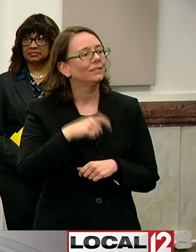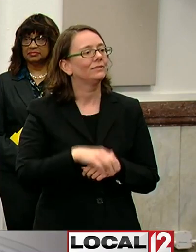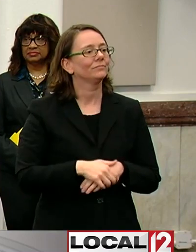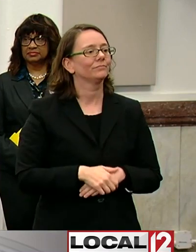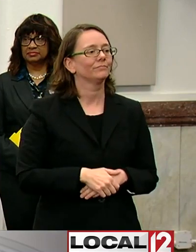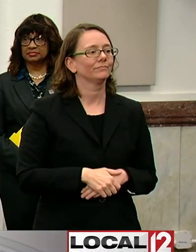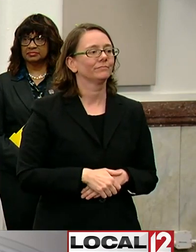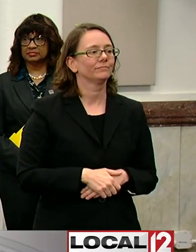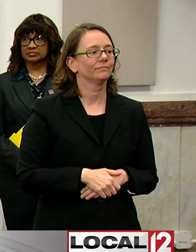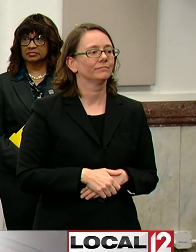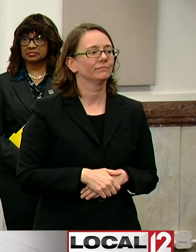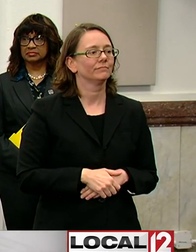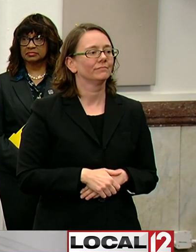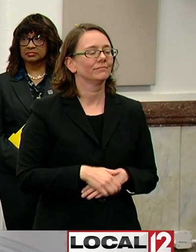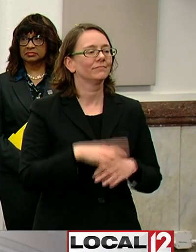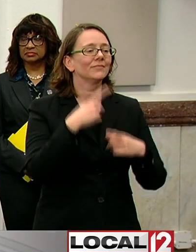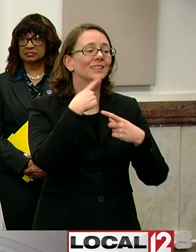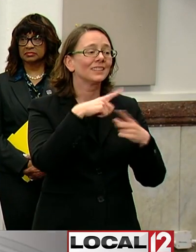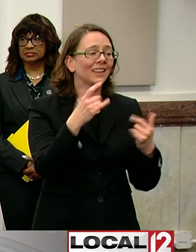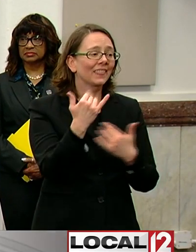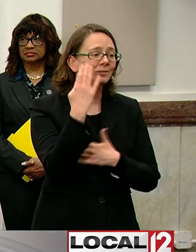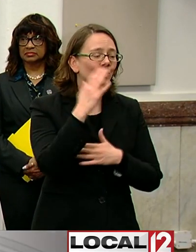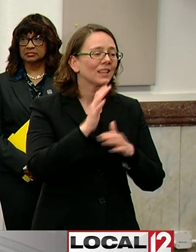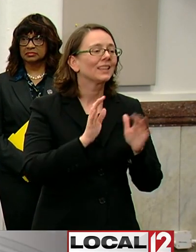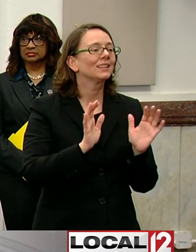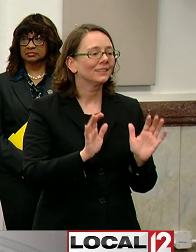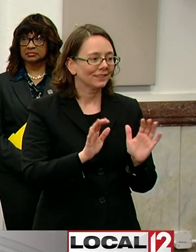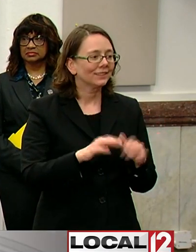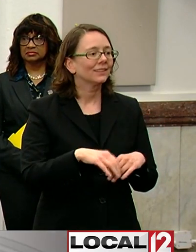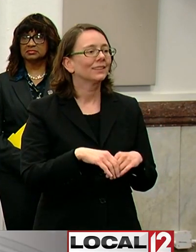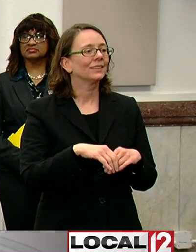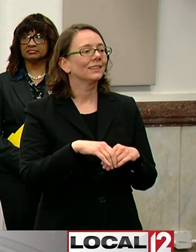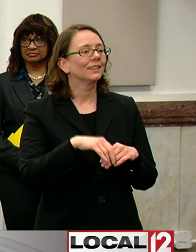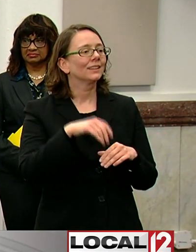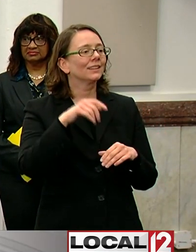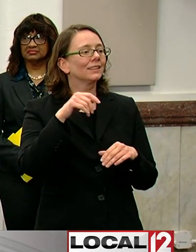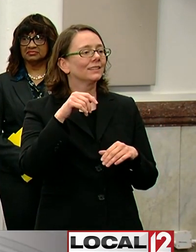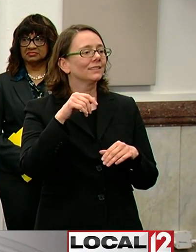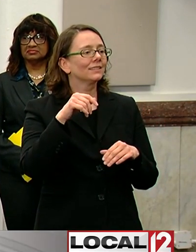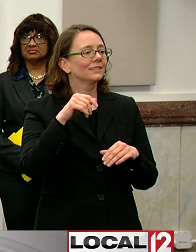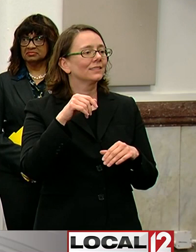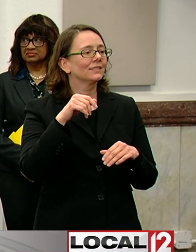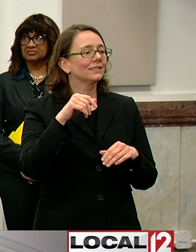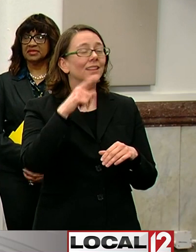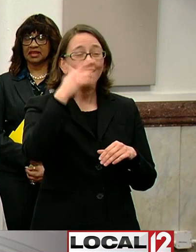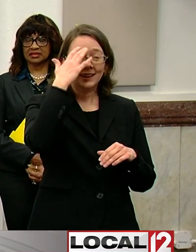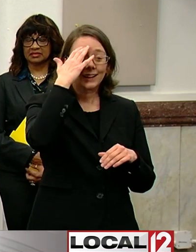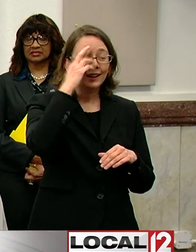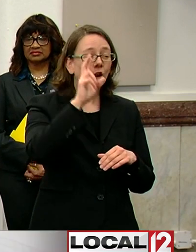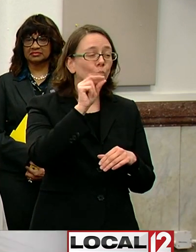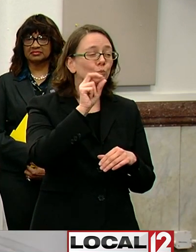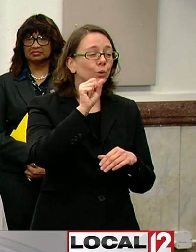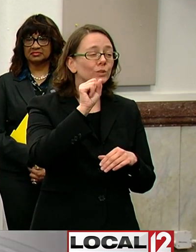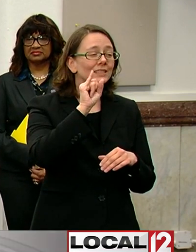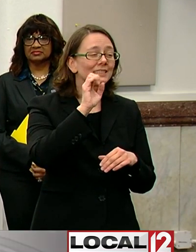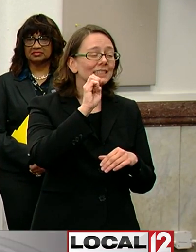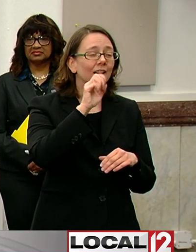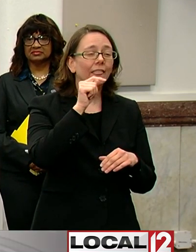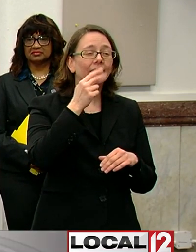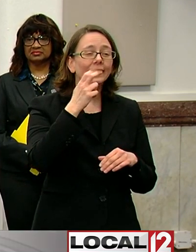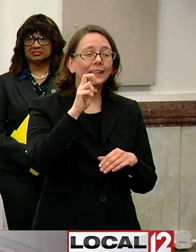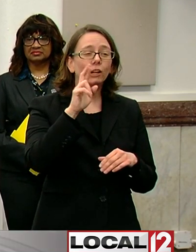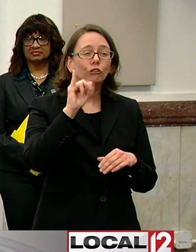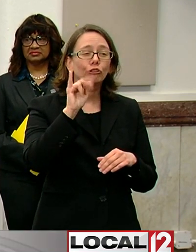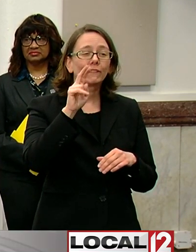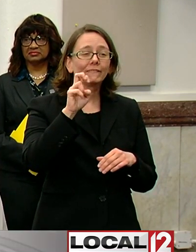All I could think about is that famous poster of Rosie the Riveter from World War II. Of the woman who